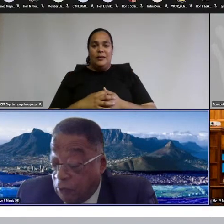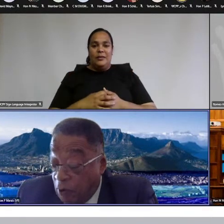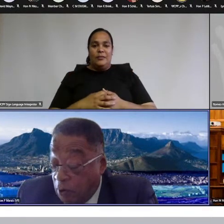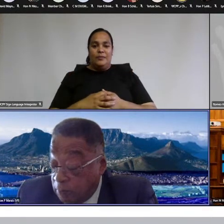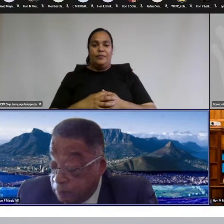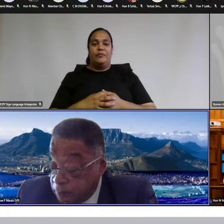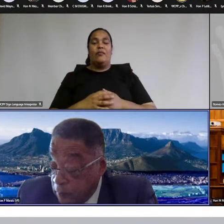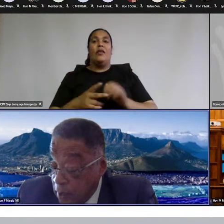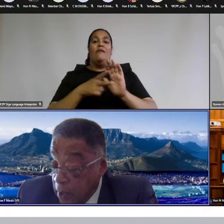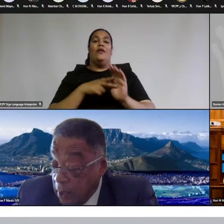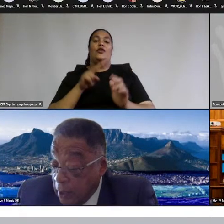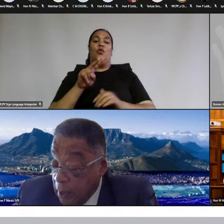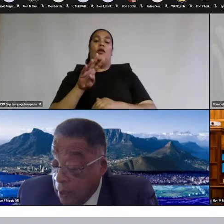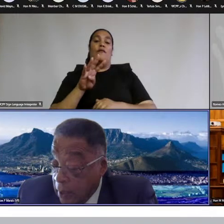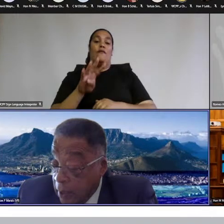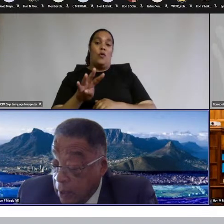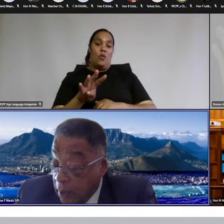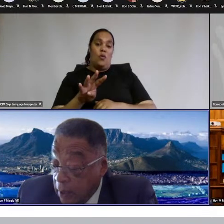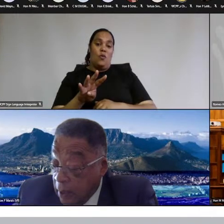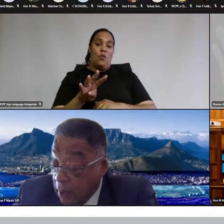Verse 24,